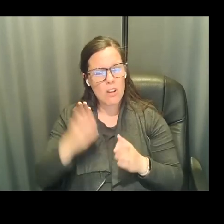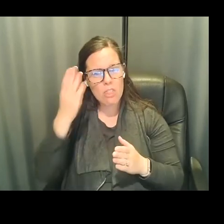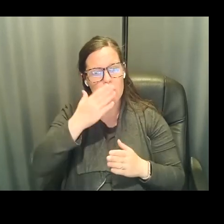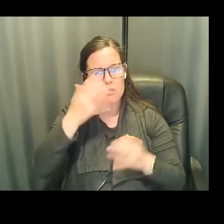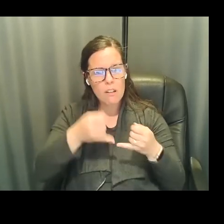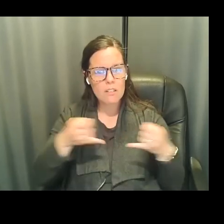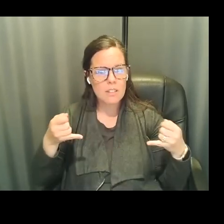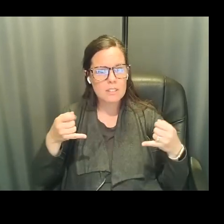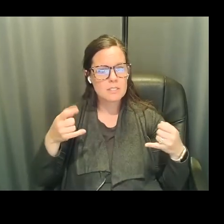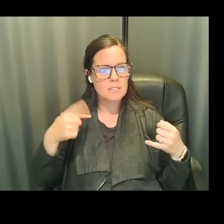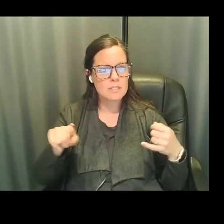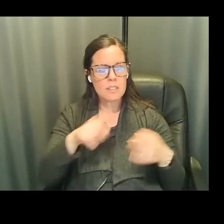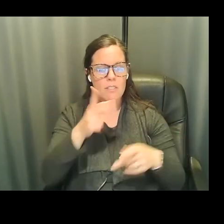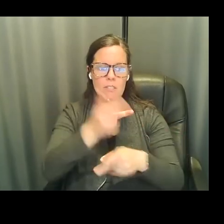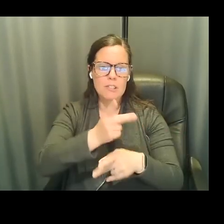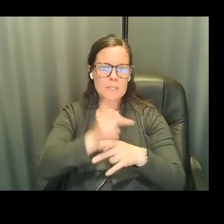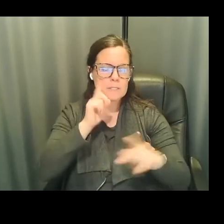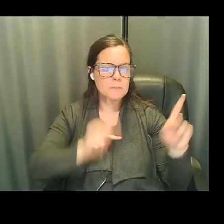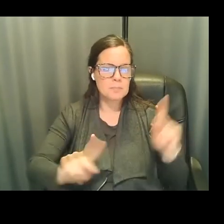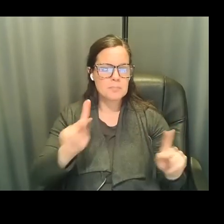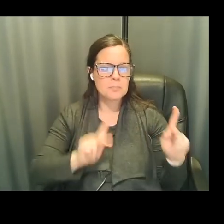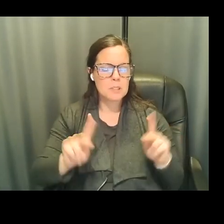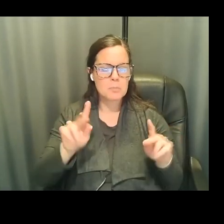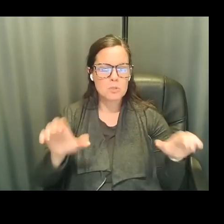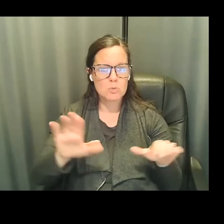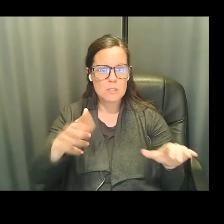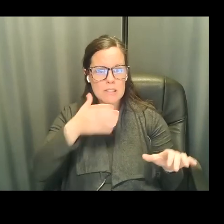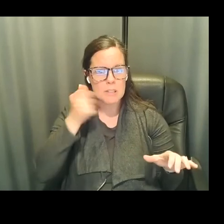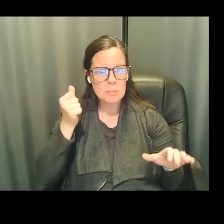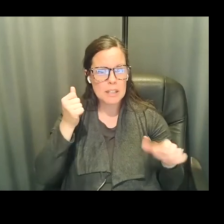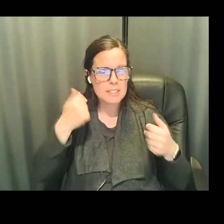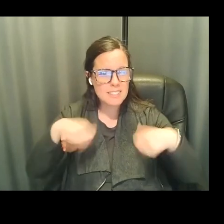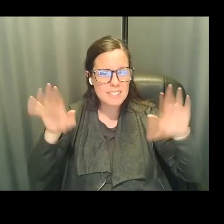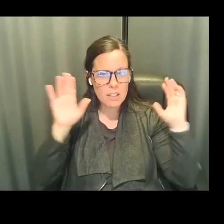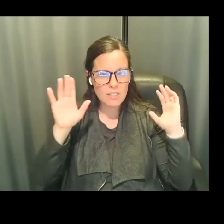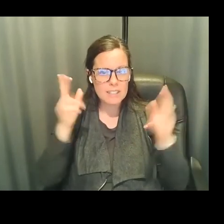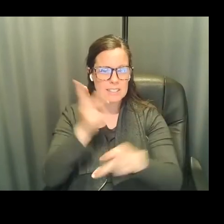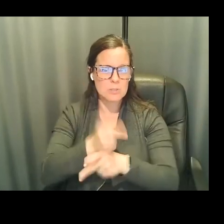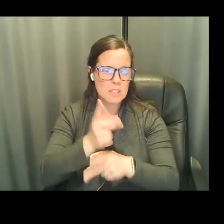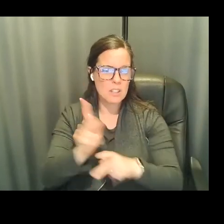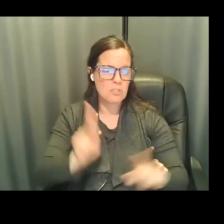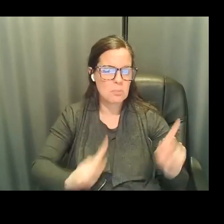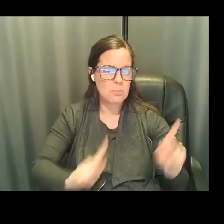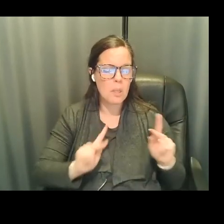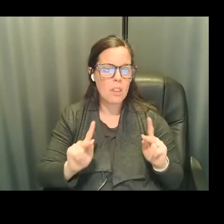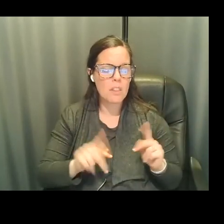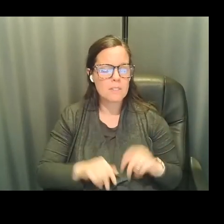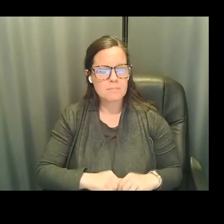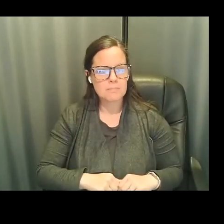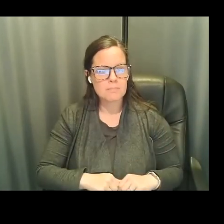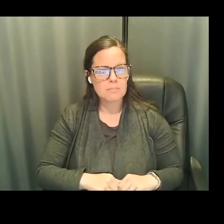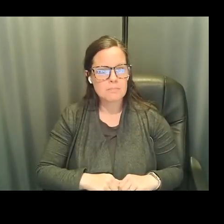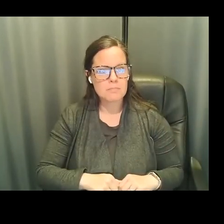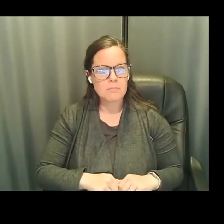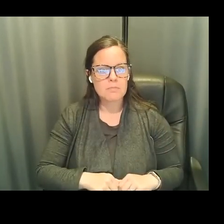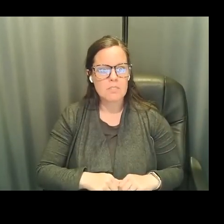They're caring for people. They're doing their best. They're sacrificing to take care of people, and they had a higher risk